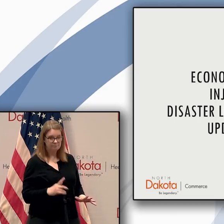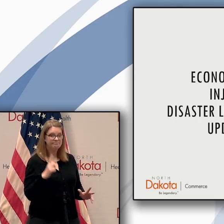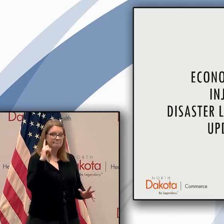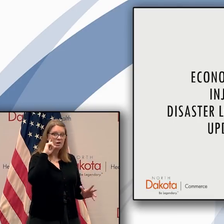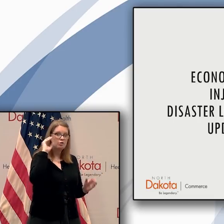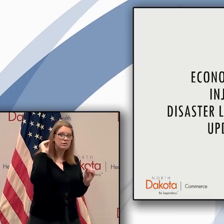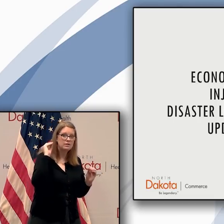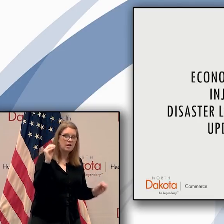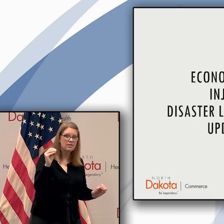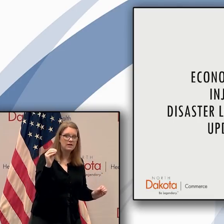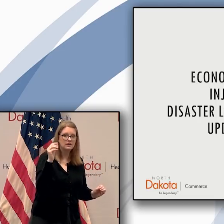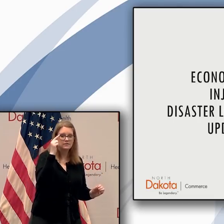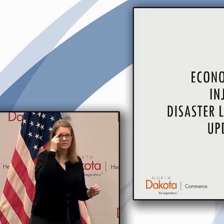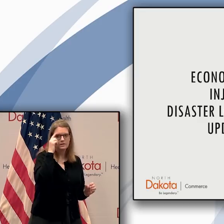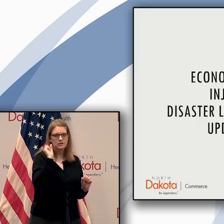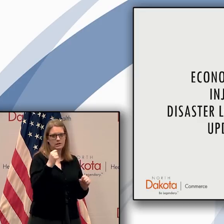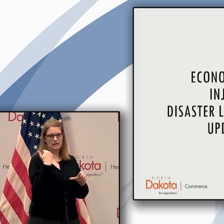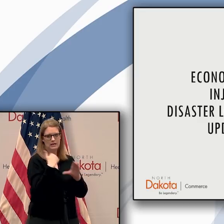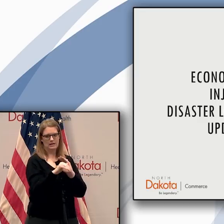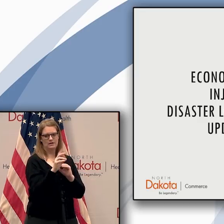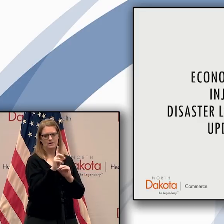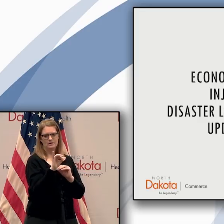SBA, you may email